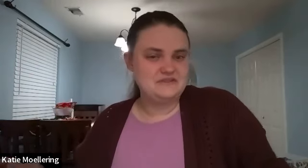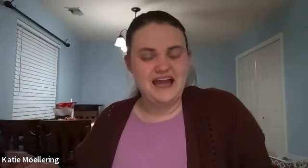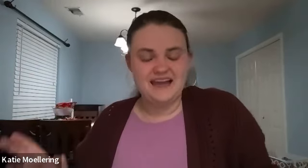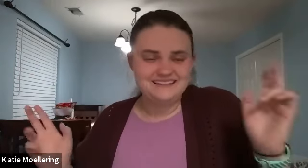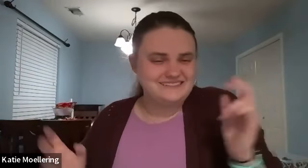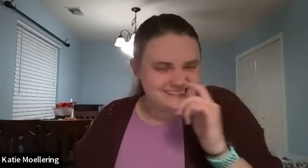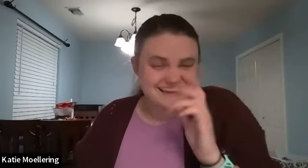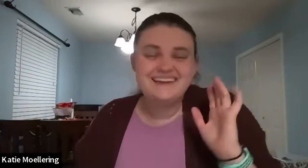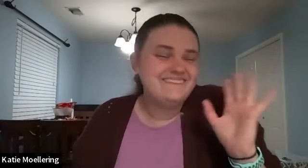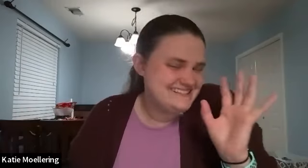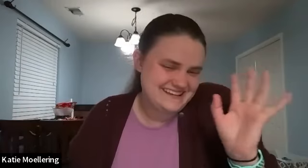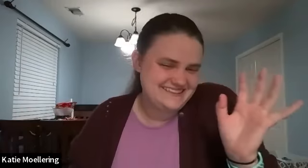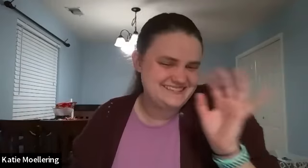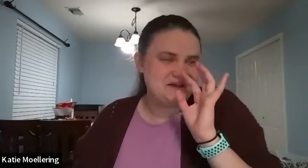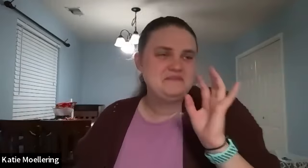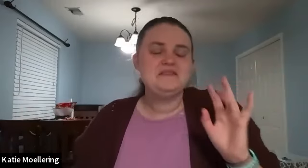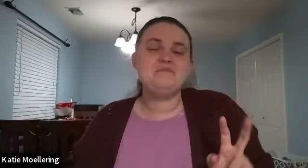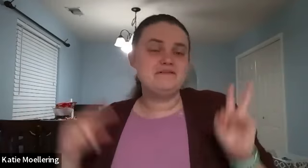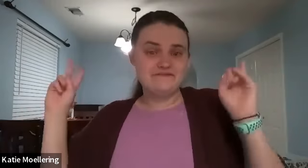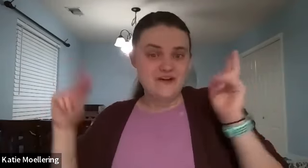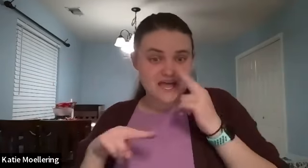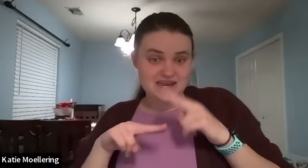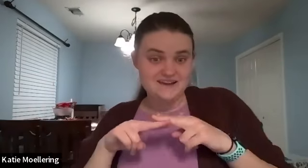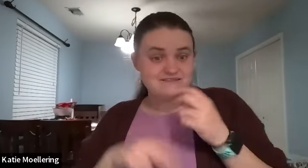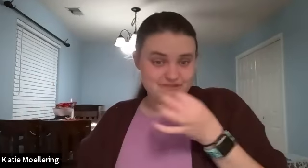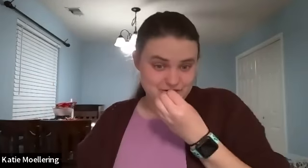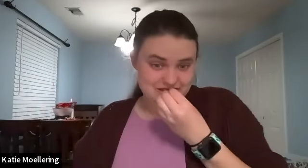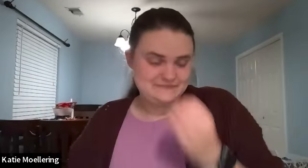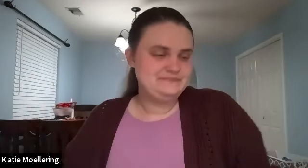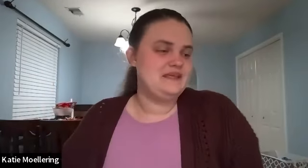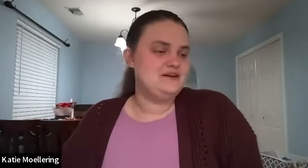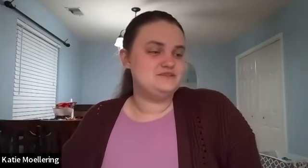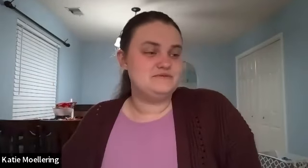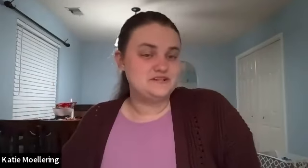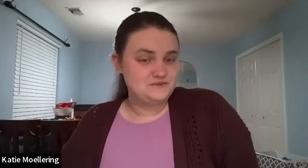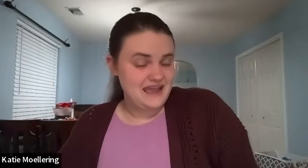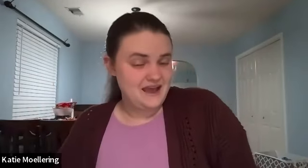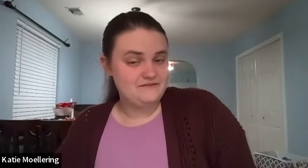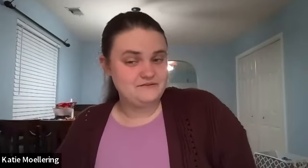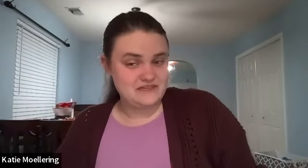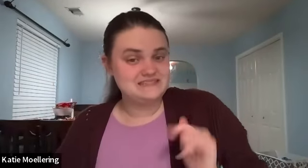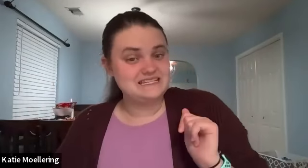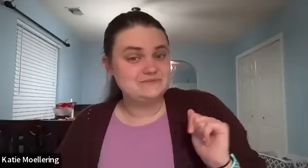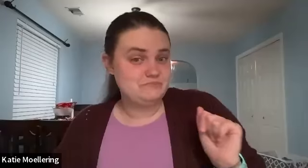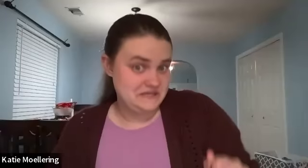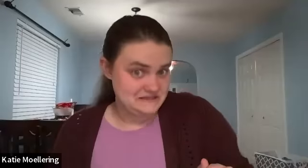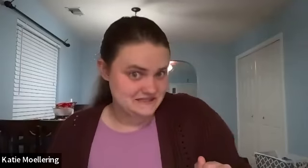that I always say it this way, the more fun foods. So the first one I have for this is